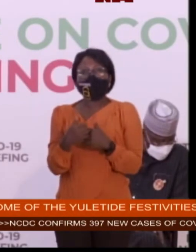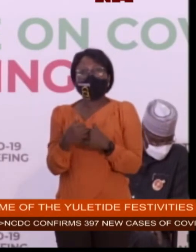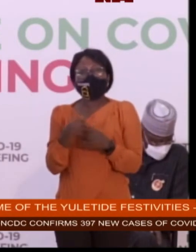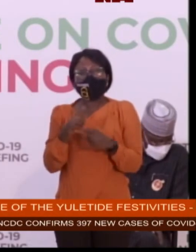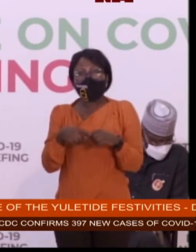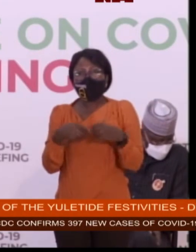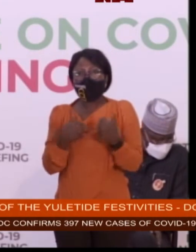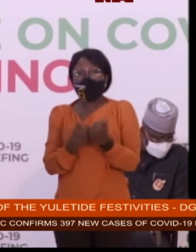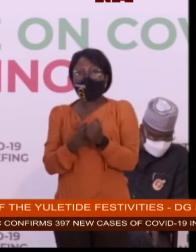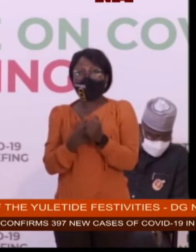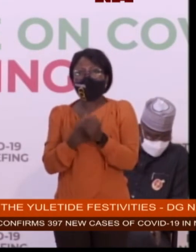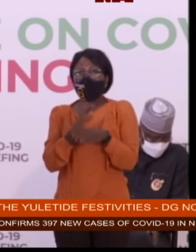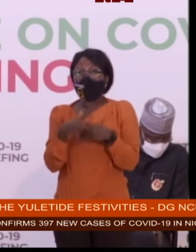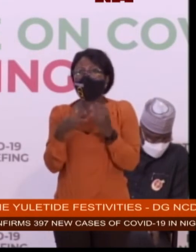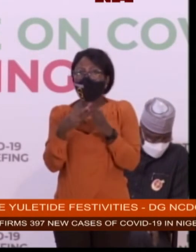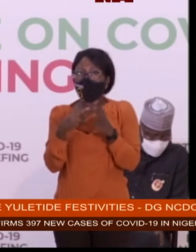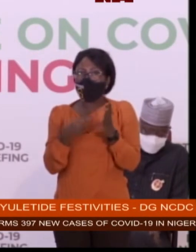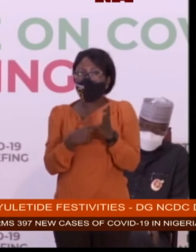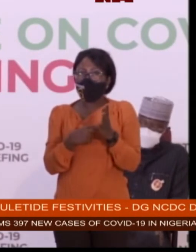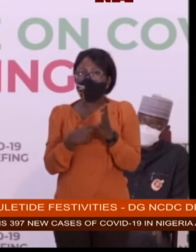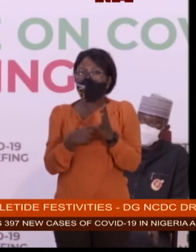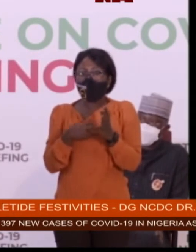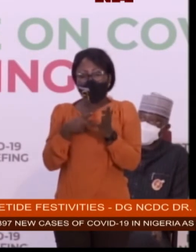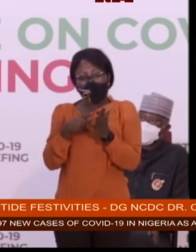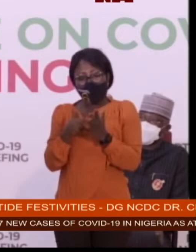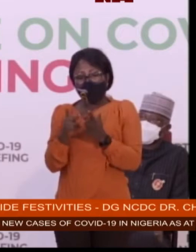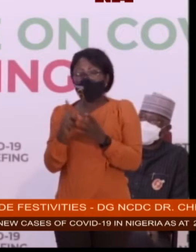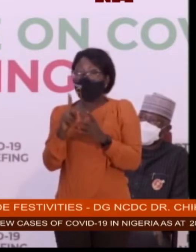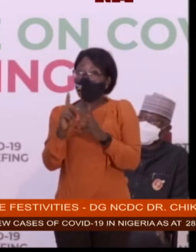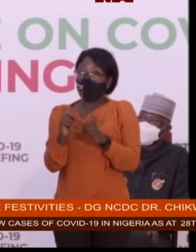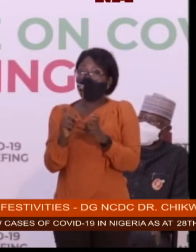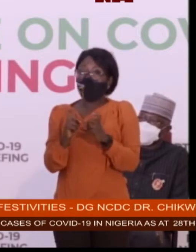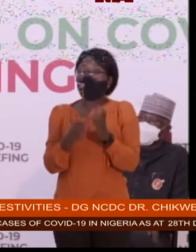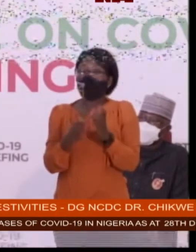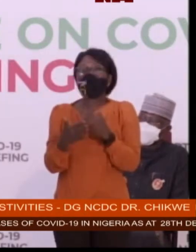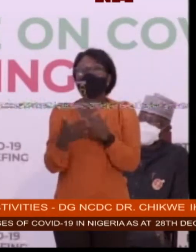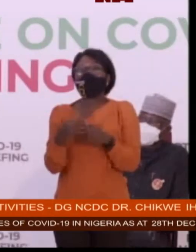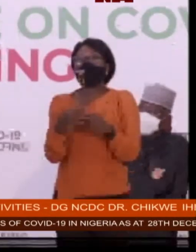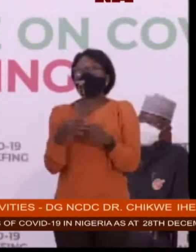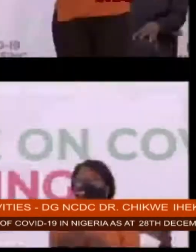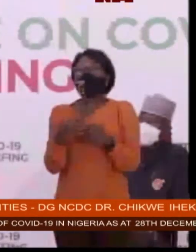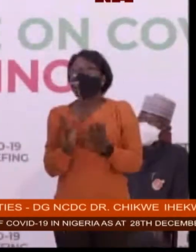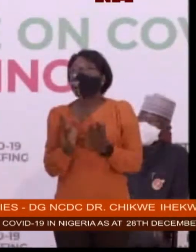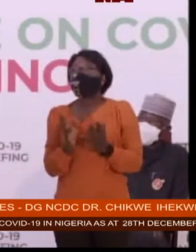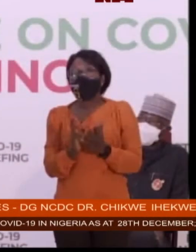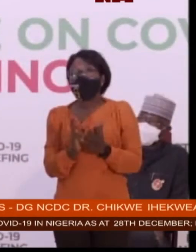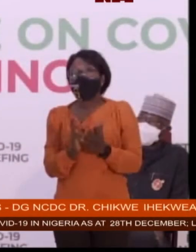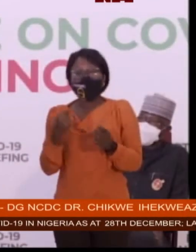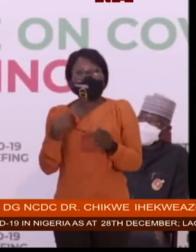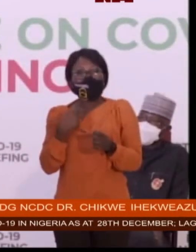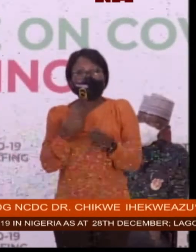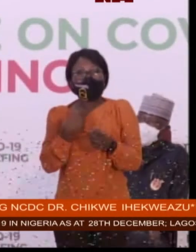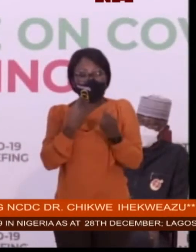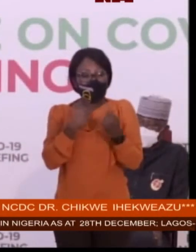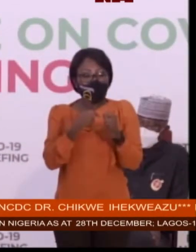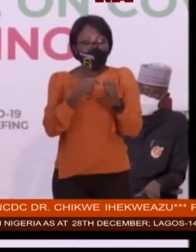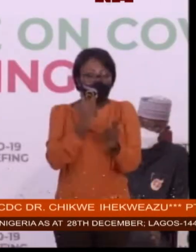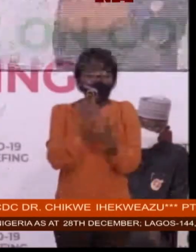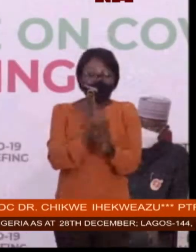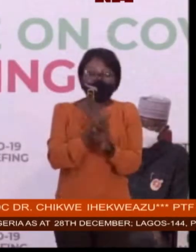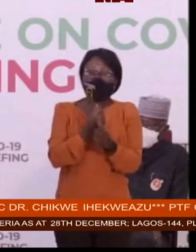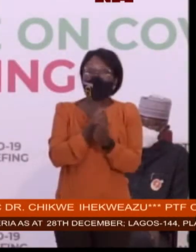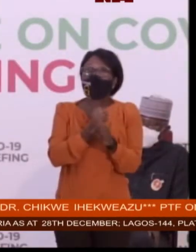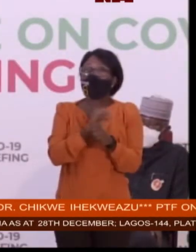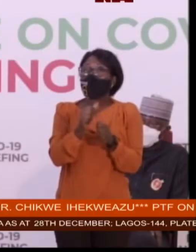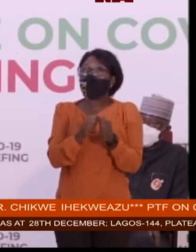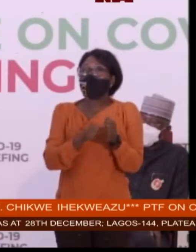ba kai zamanka don wannan dawowan tafi yaduwa da saurin kama